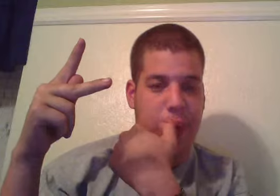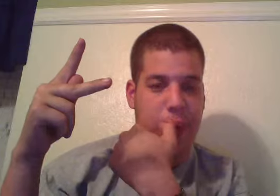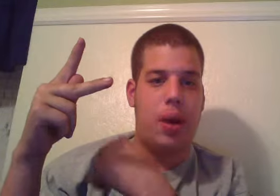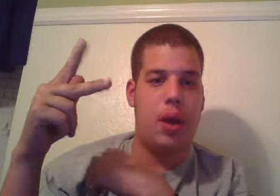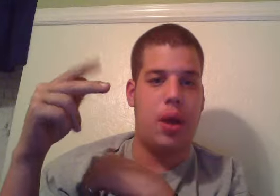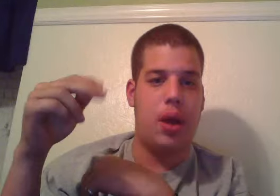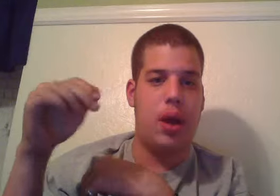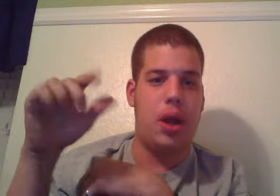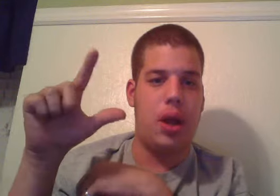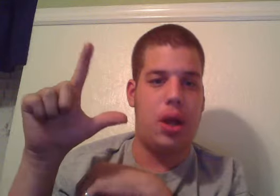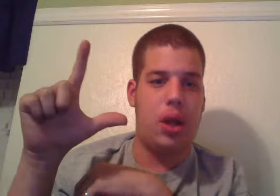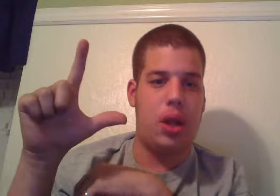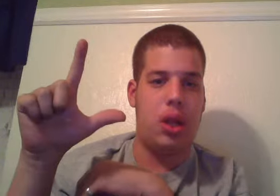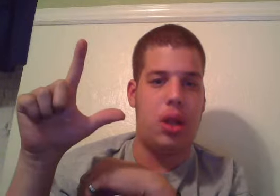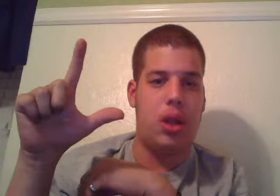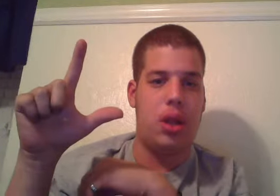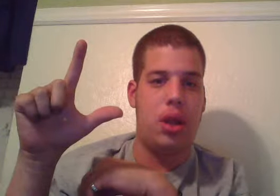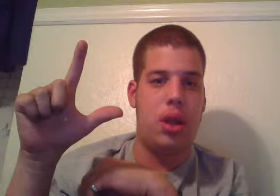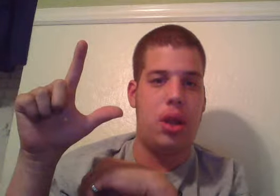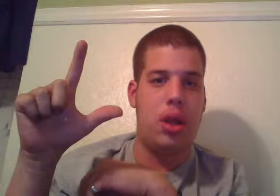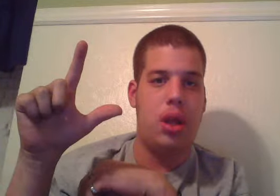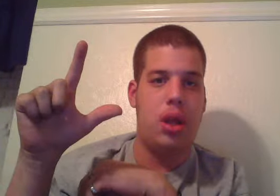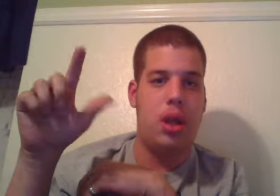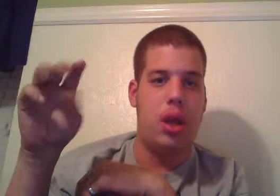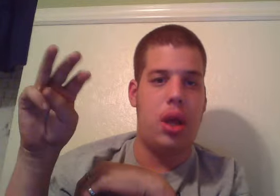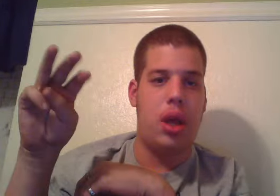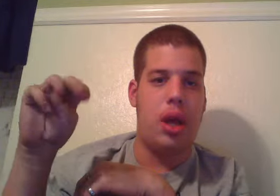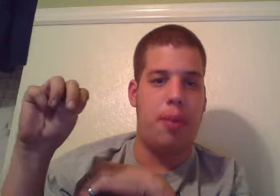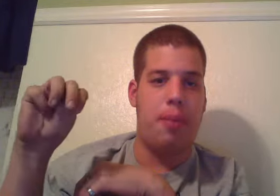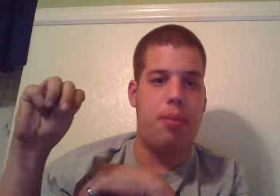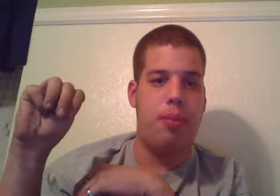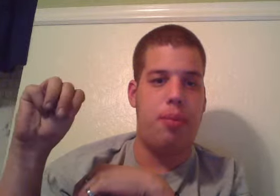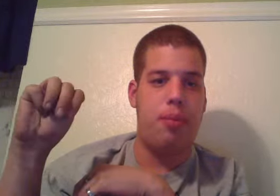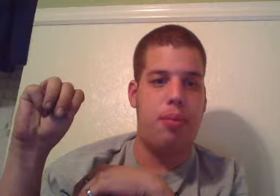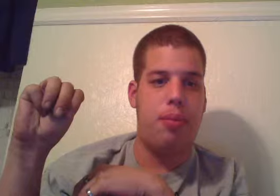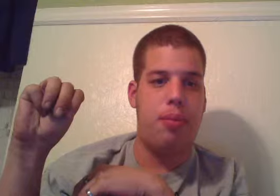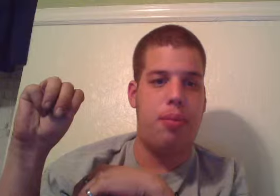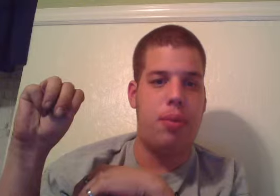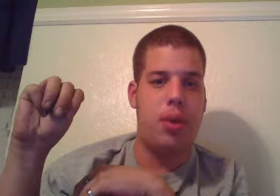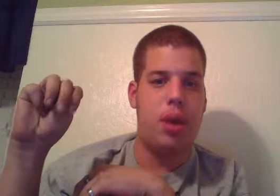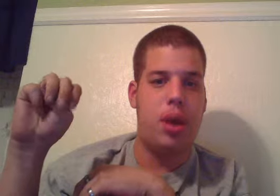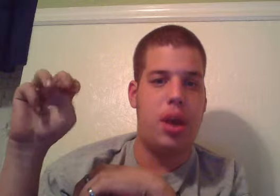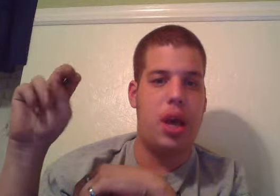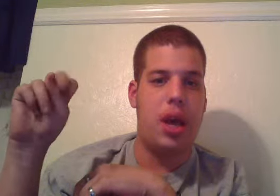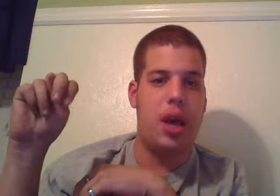L. M. N.